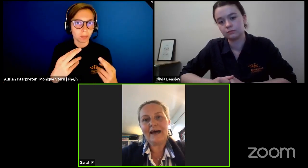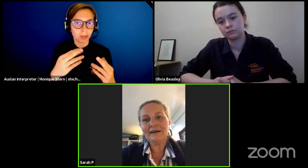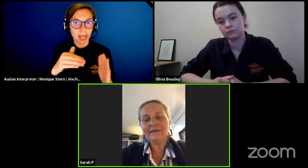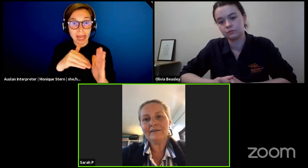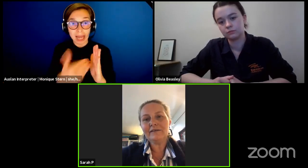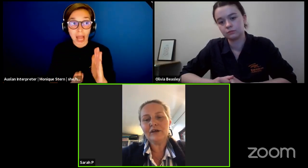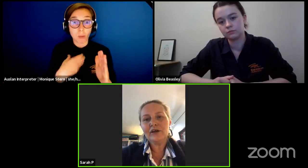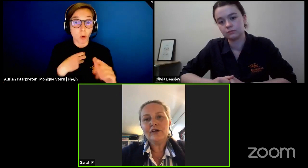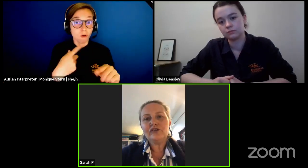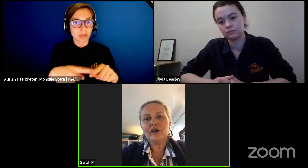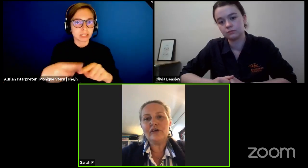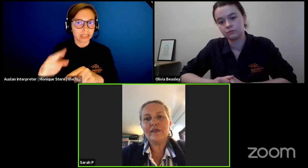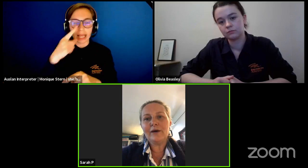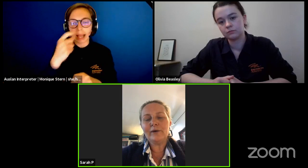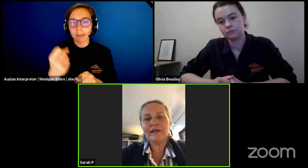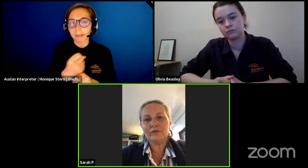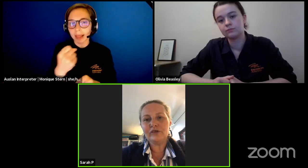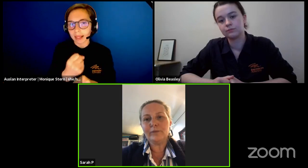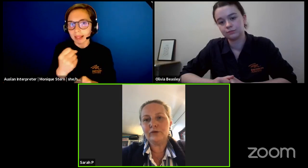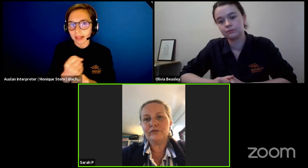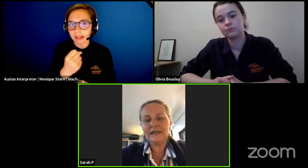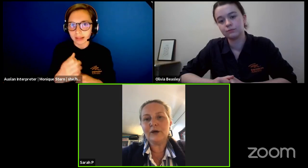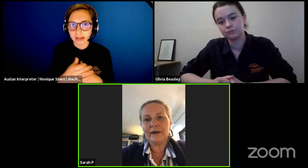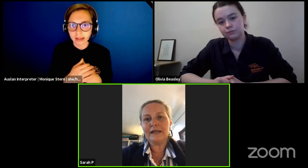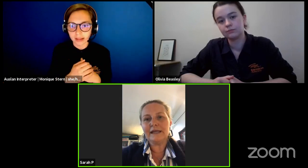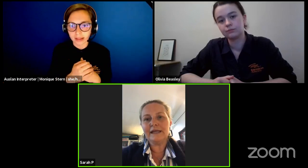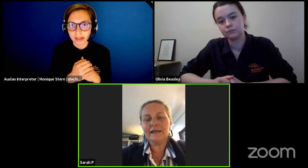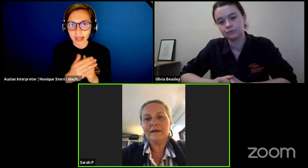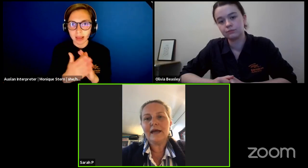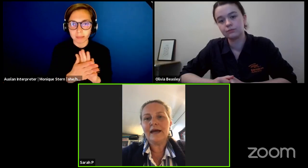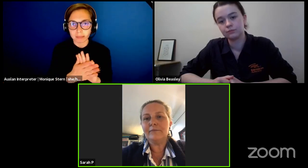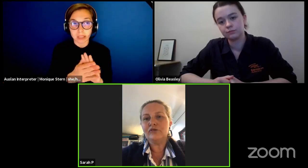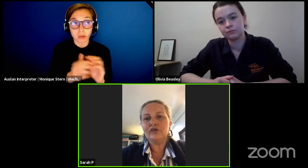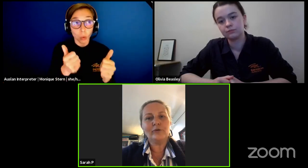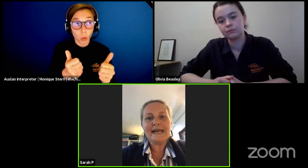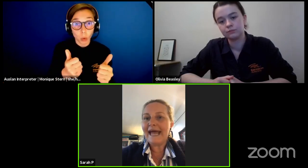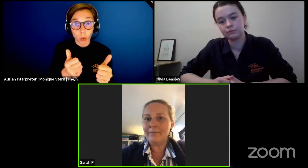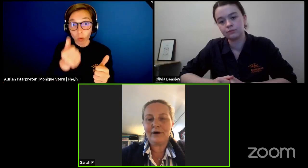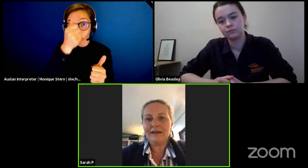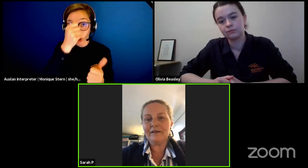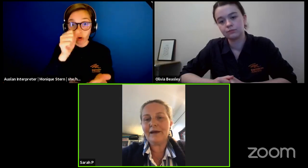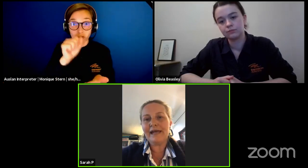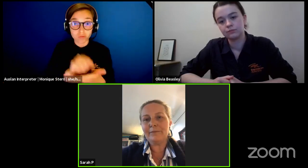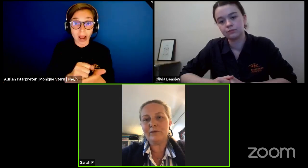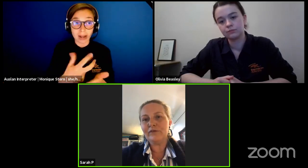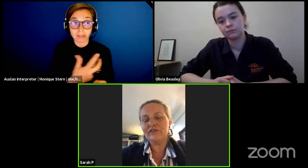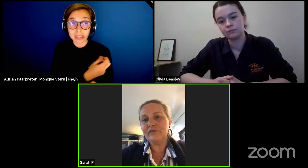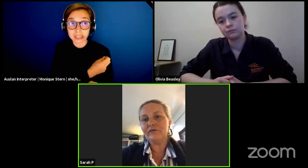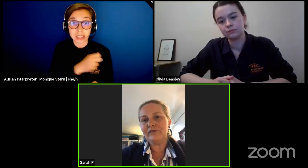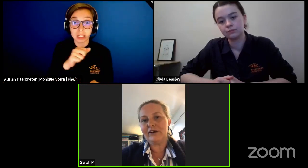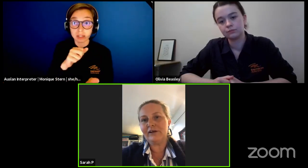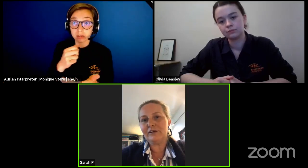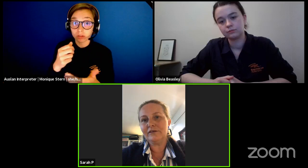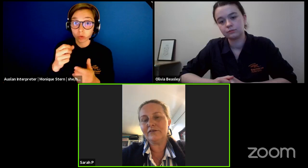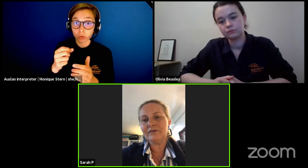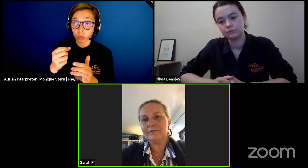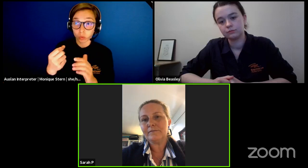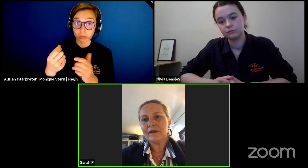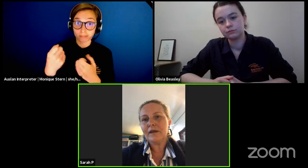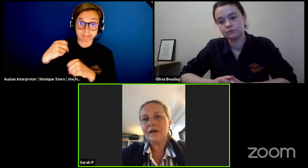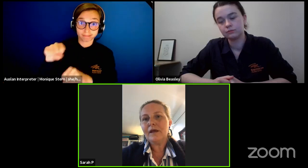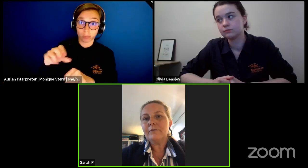in the past, so that we can respond really quickly to any outbreak that may happen with a different